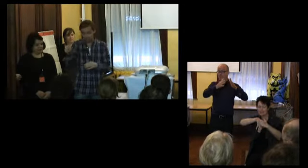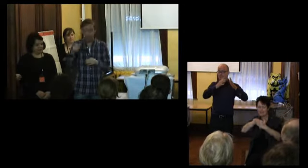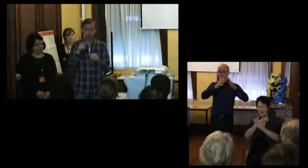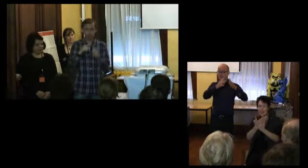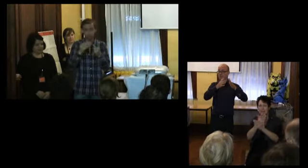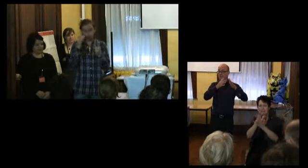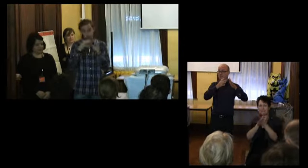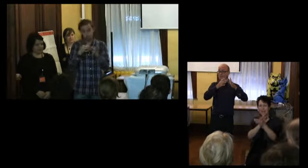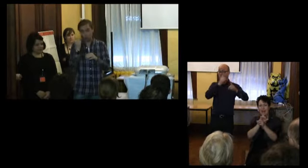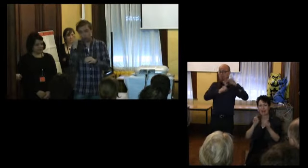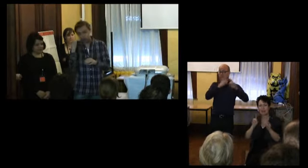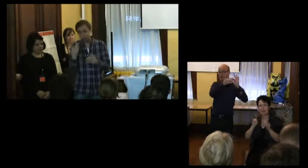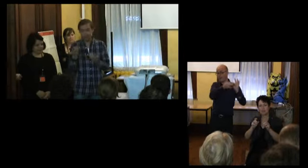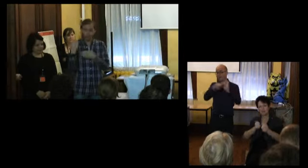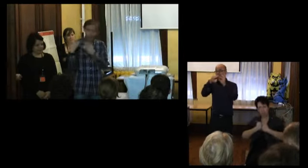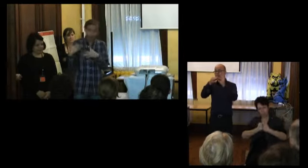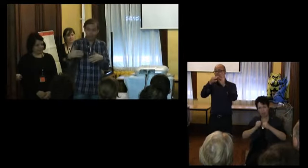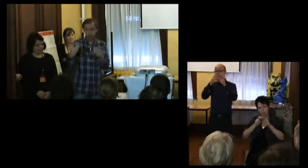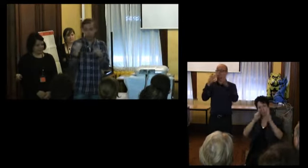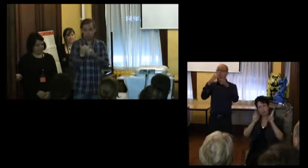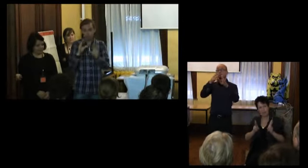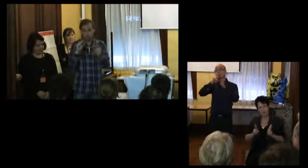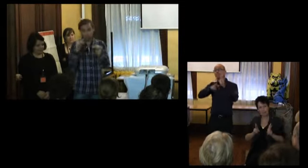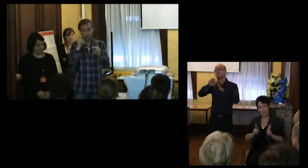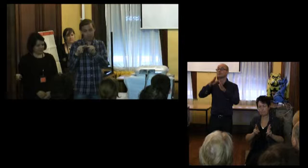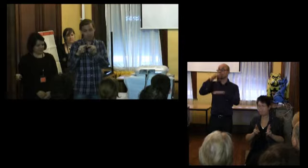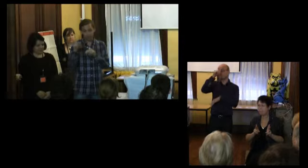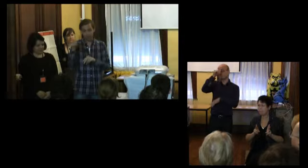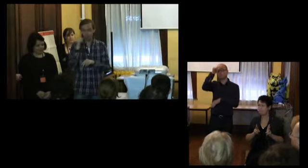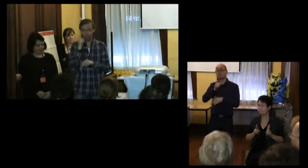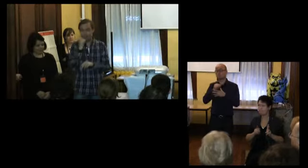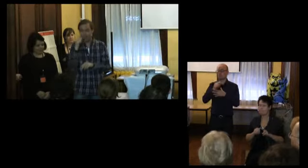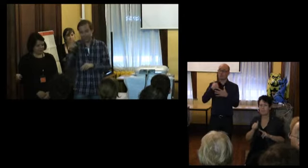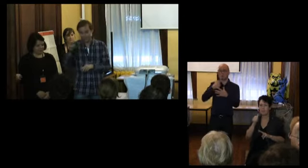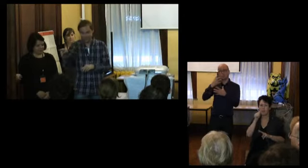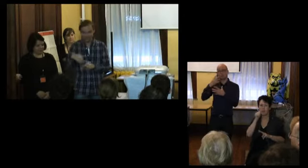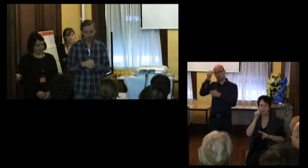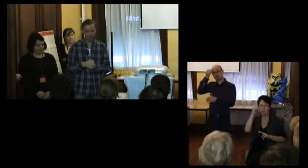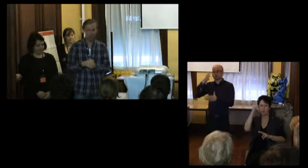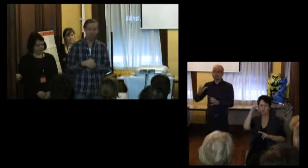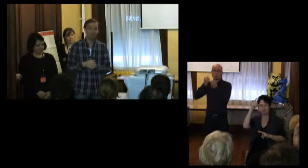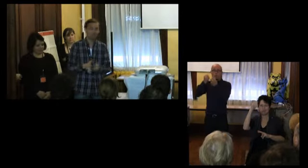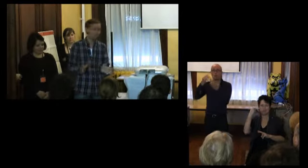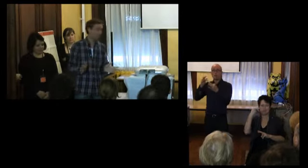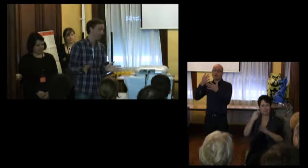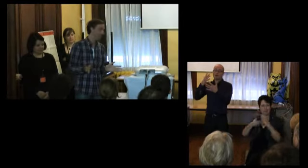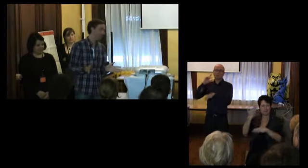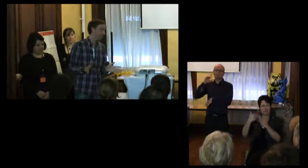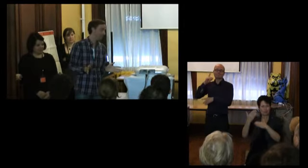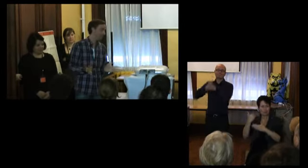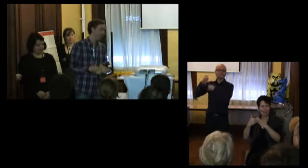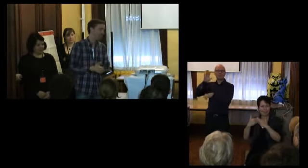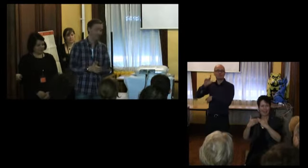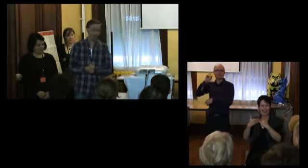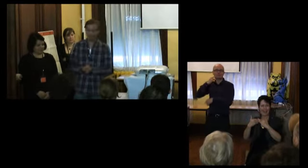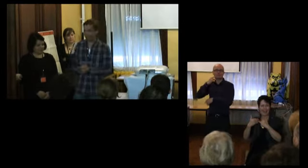museum. And I know a lot about deaf history and get to know more during my stay at